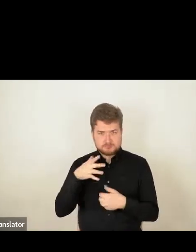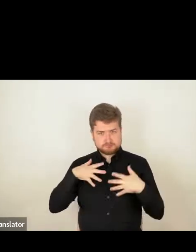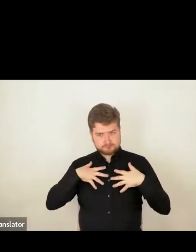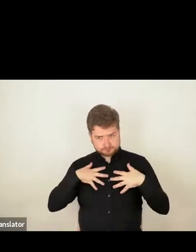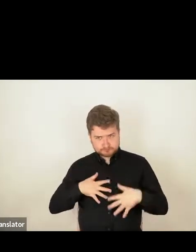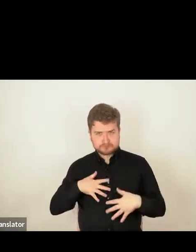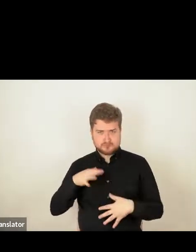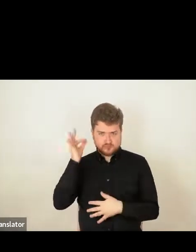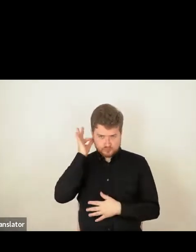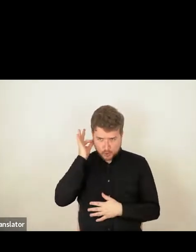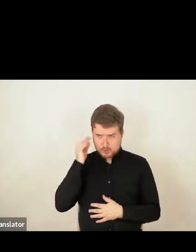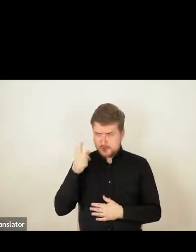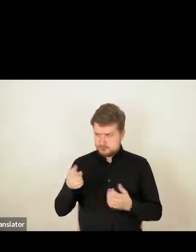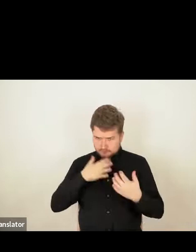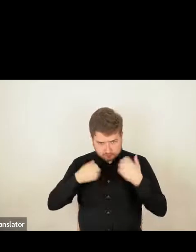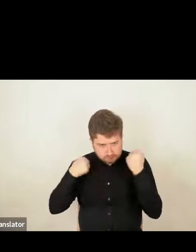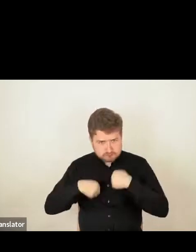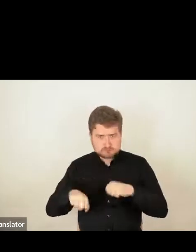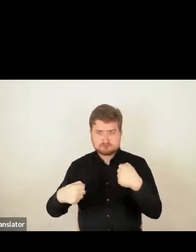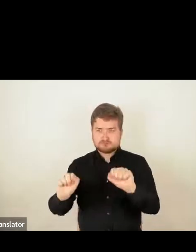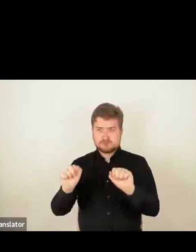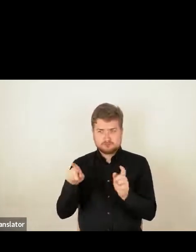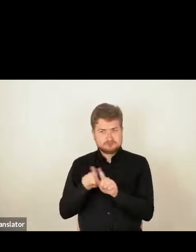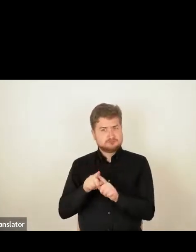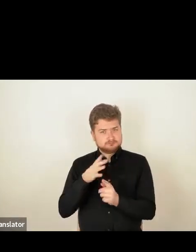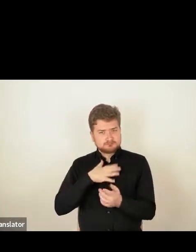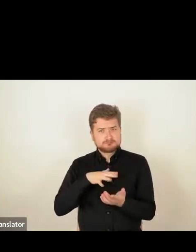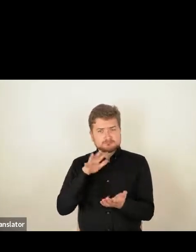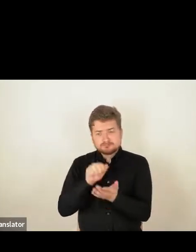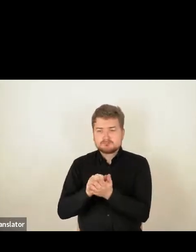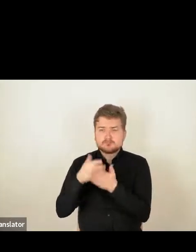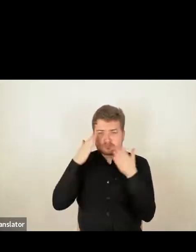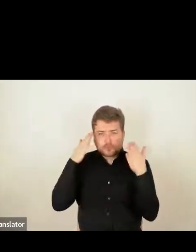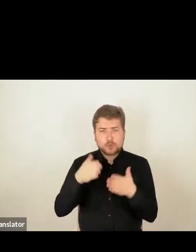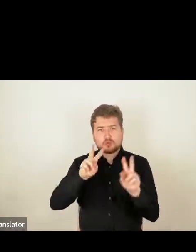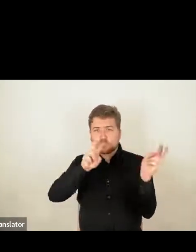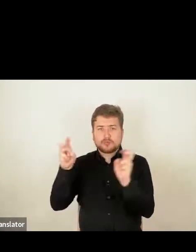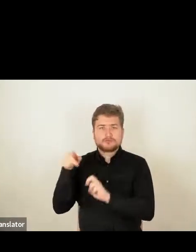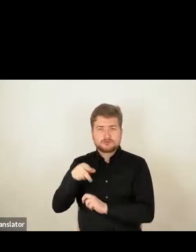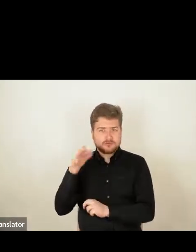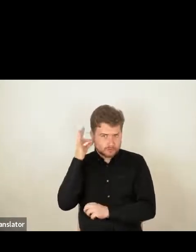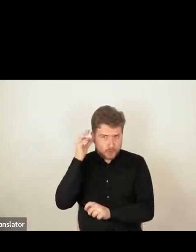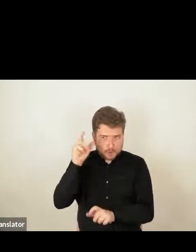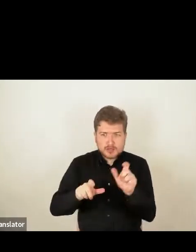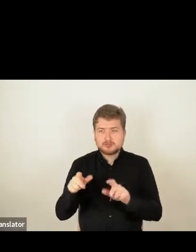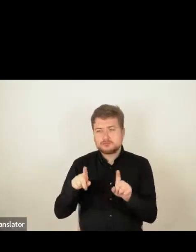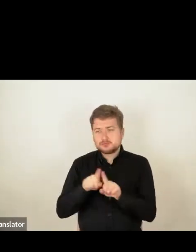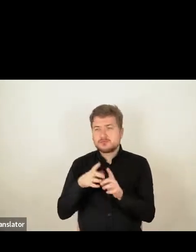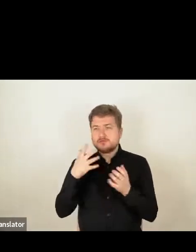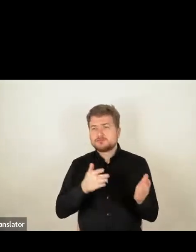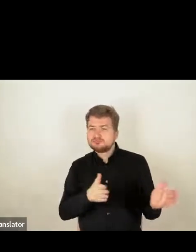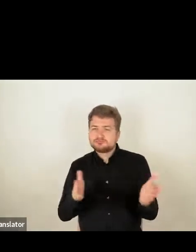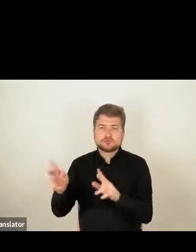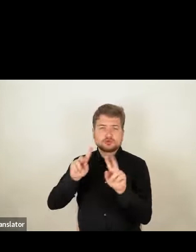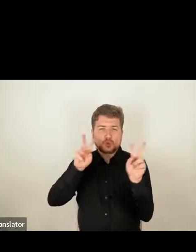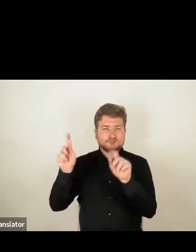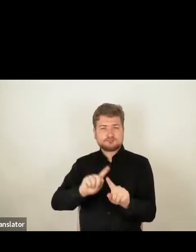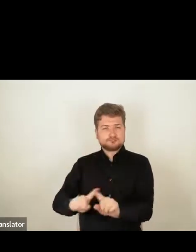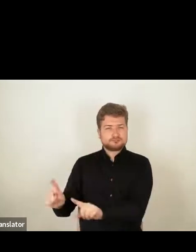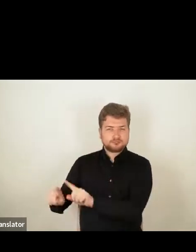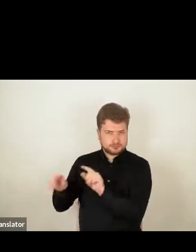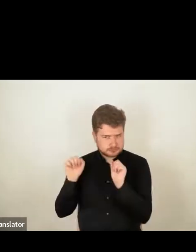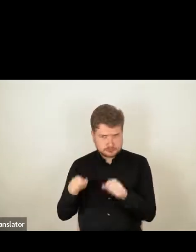and focuses on women's issues alongside other things, but you can be that woman. You don't have to be. I think it's wrong for us